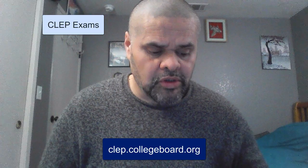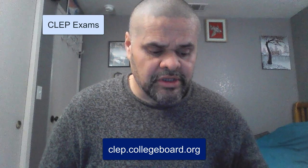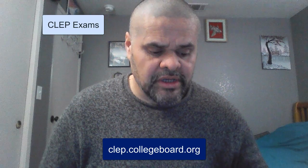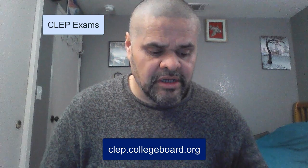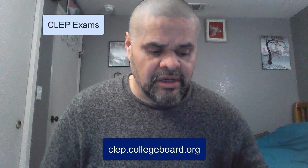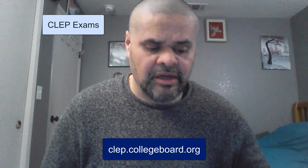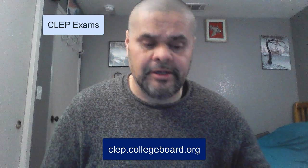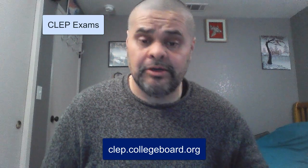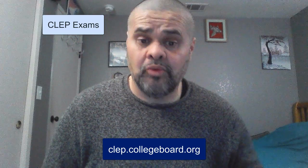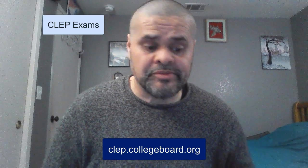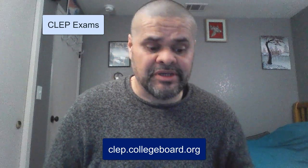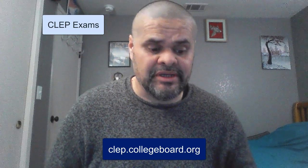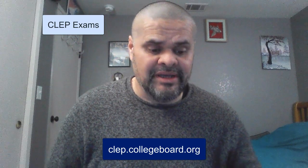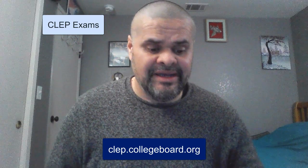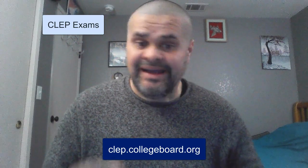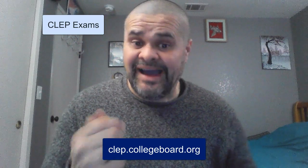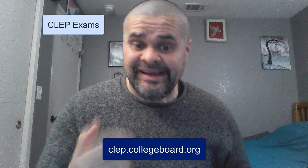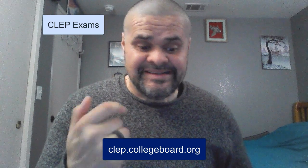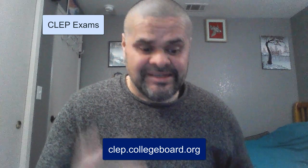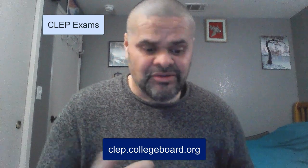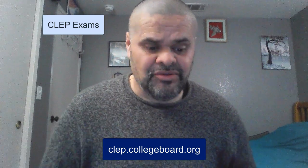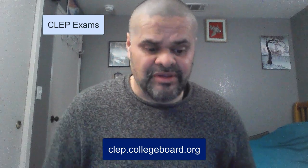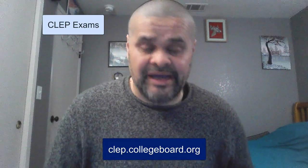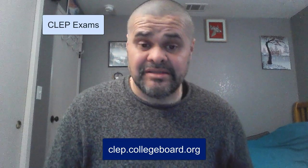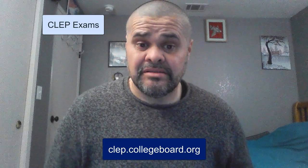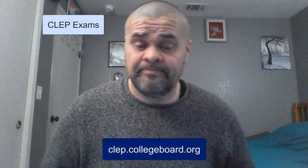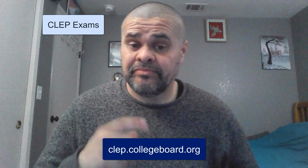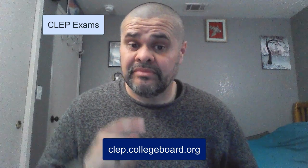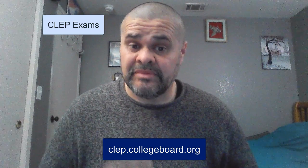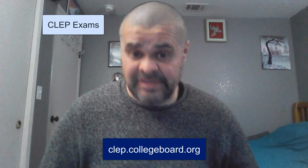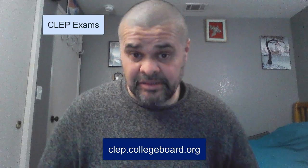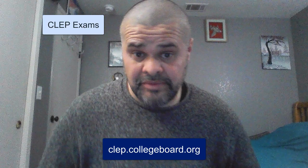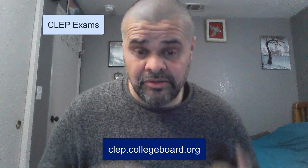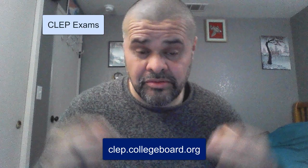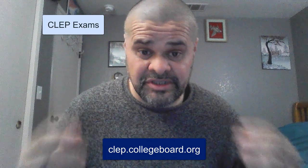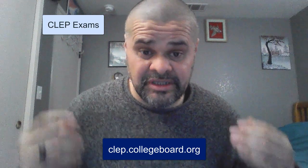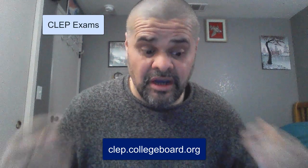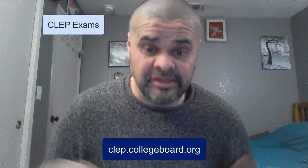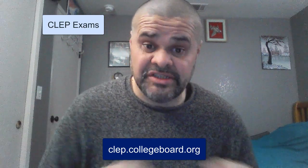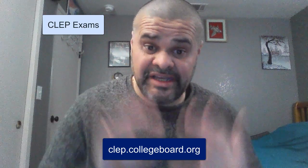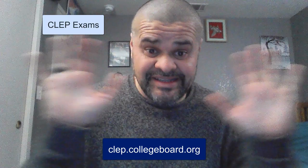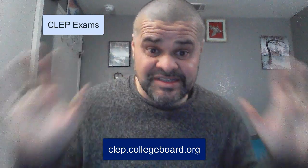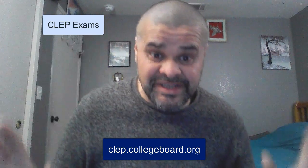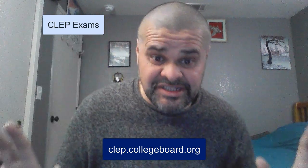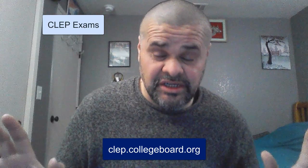clep.collegeboard.org website, I can tell you that Sacramento City College, and this may